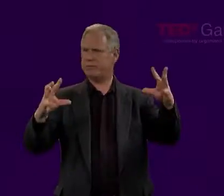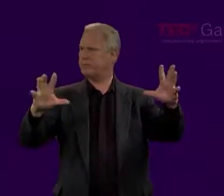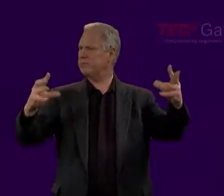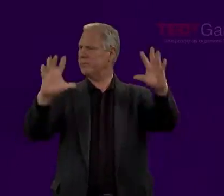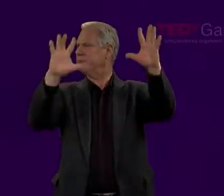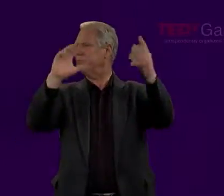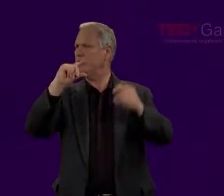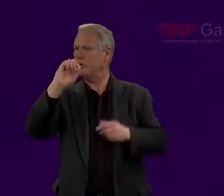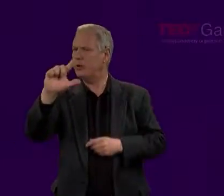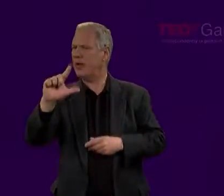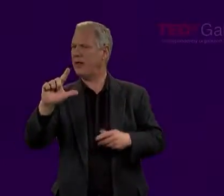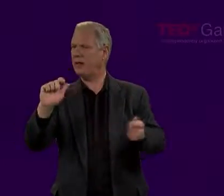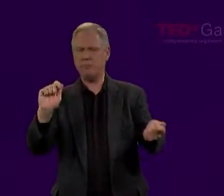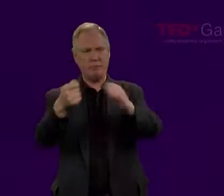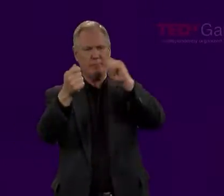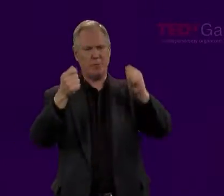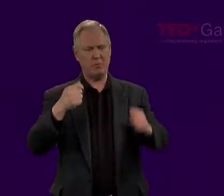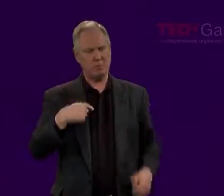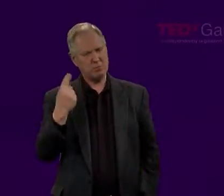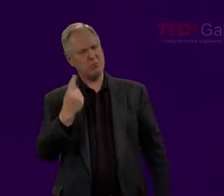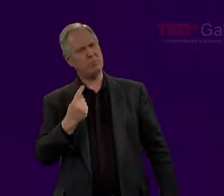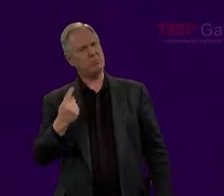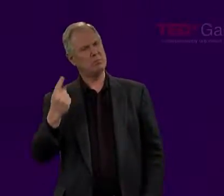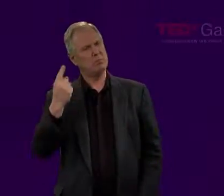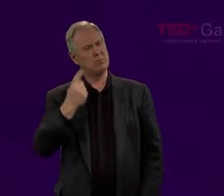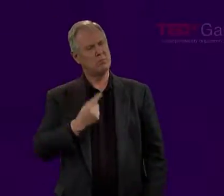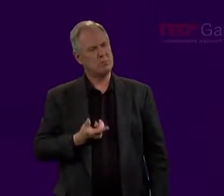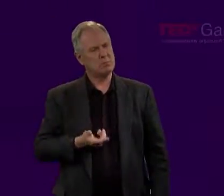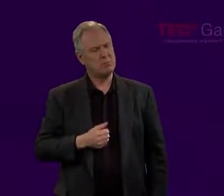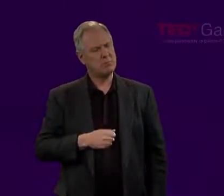Just by turning on a light, you were able to change so much about it.